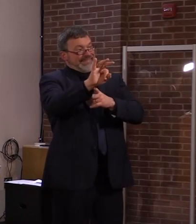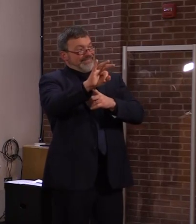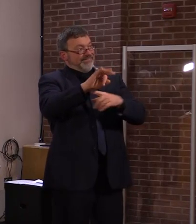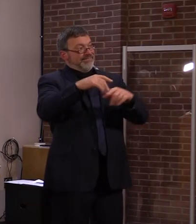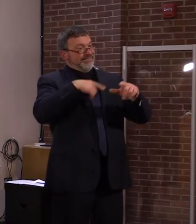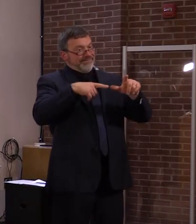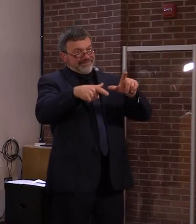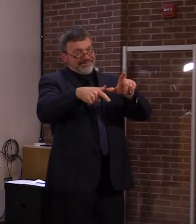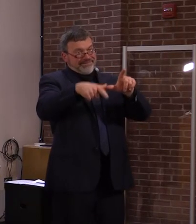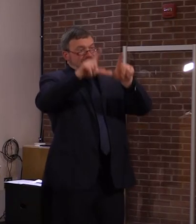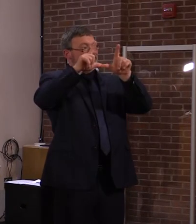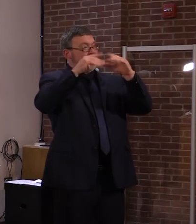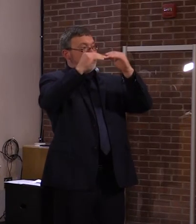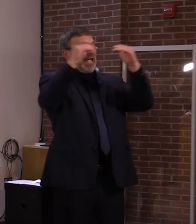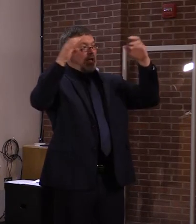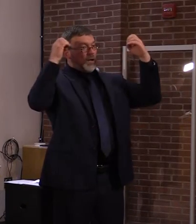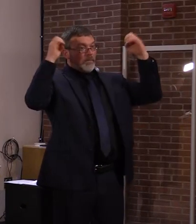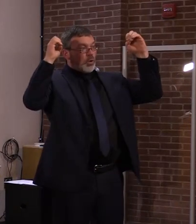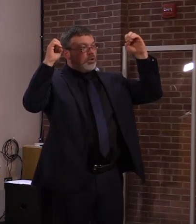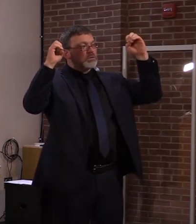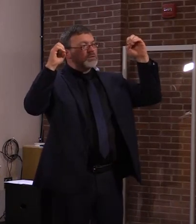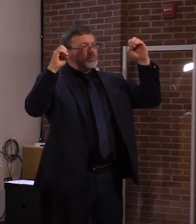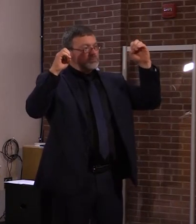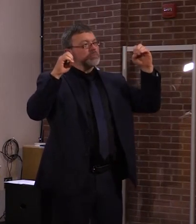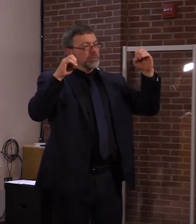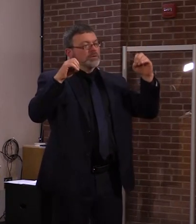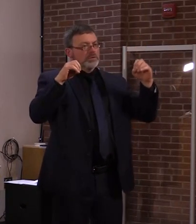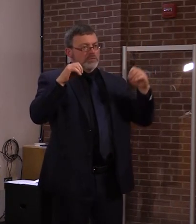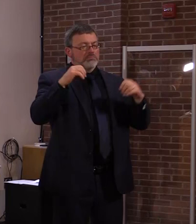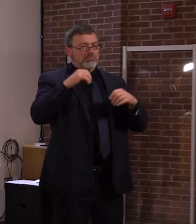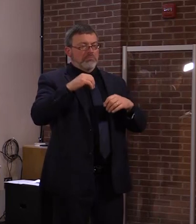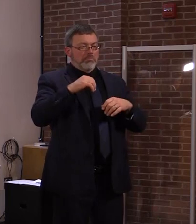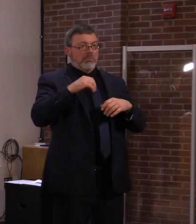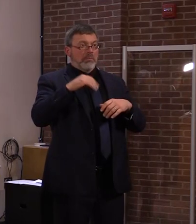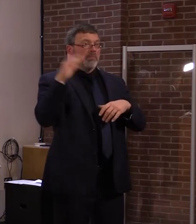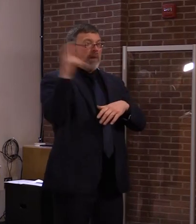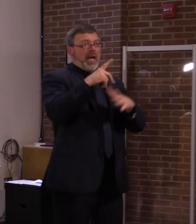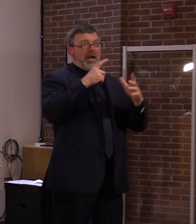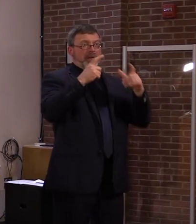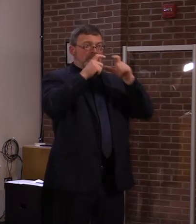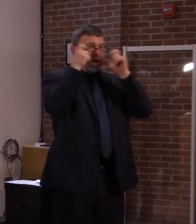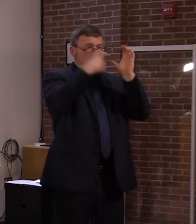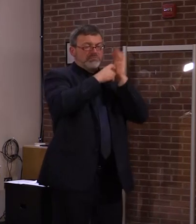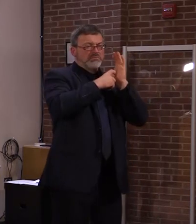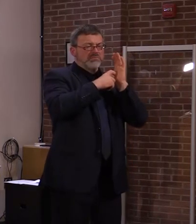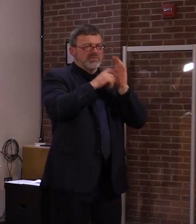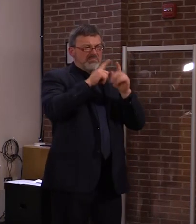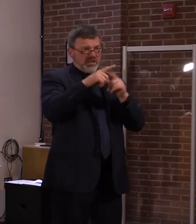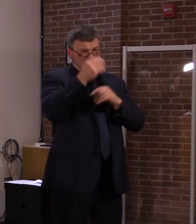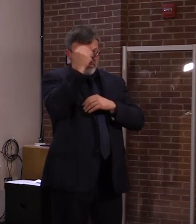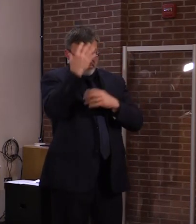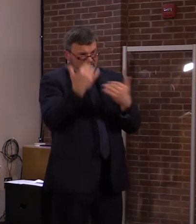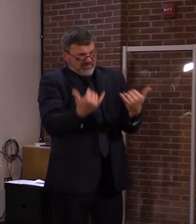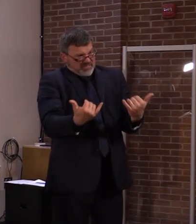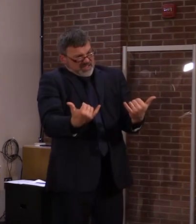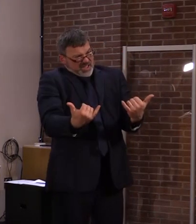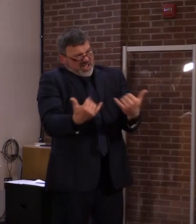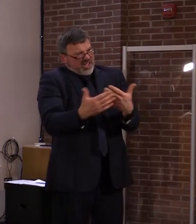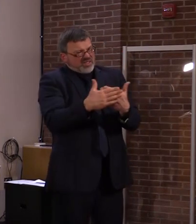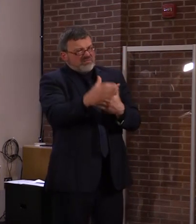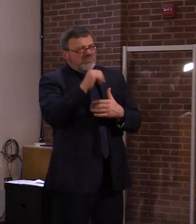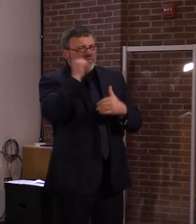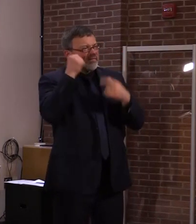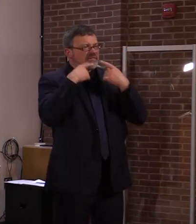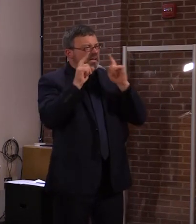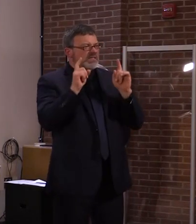mask mandate in place would not be effective, because I think that the vast majority of Vermonters are back to their normal lives.